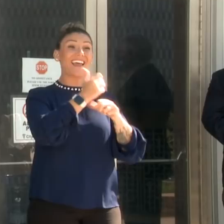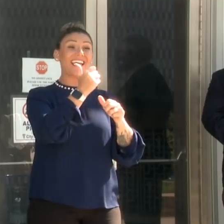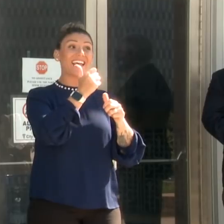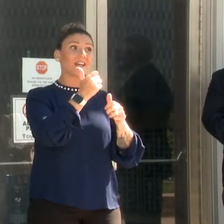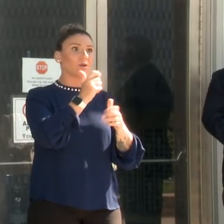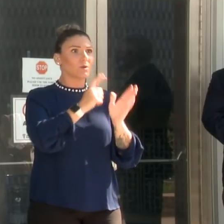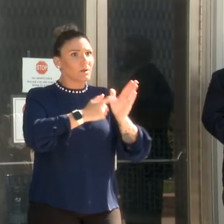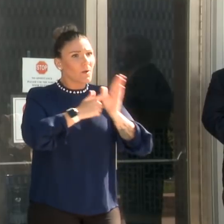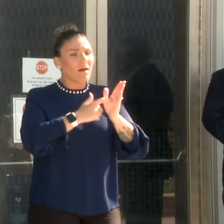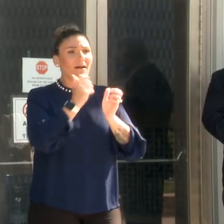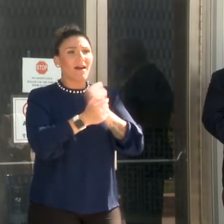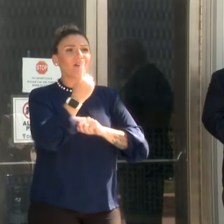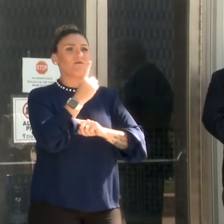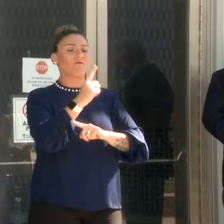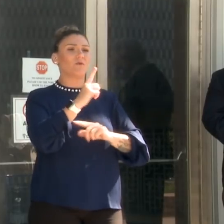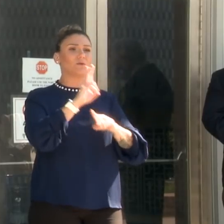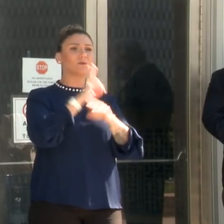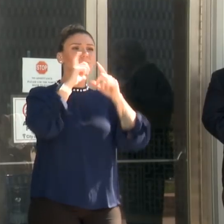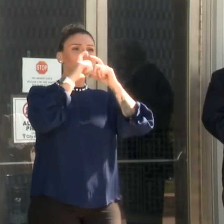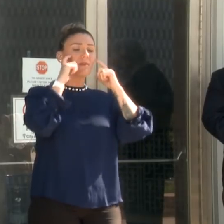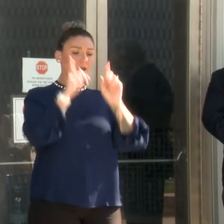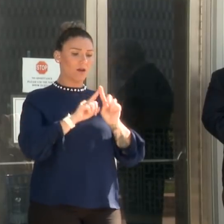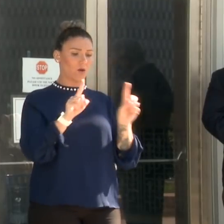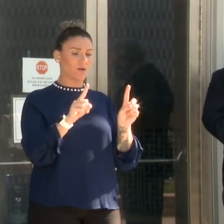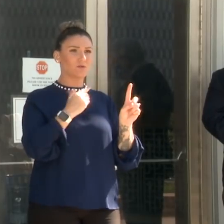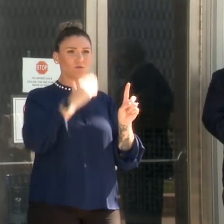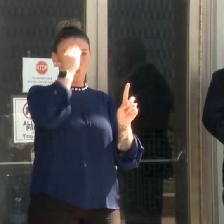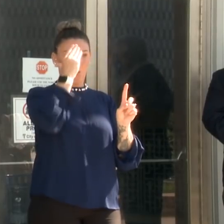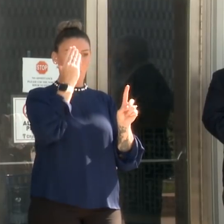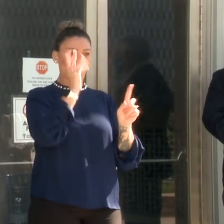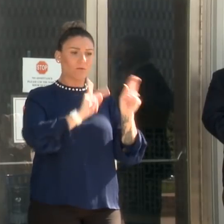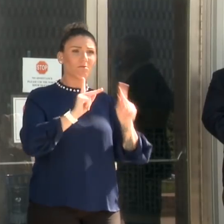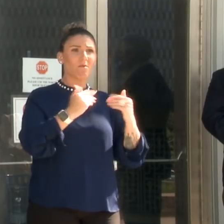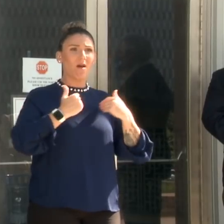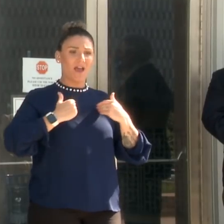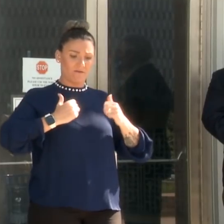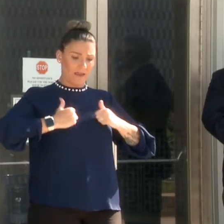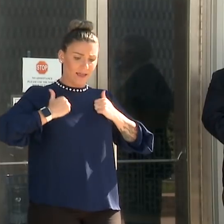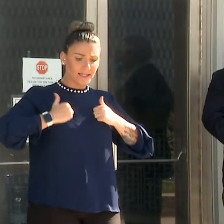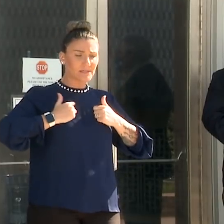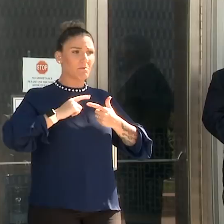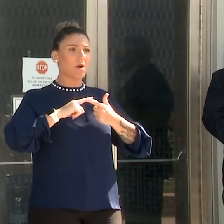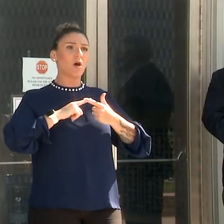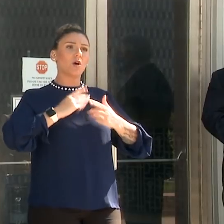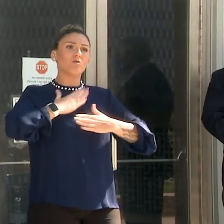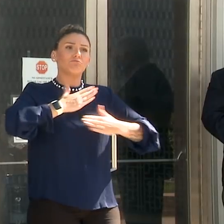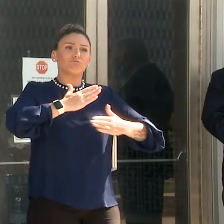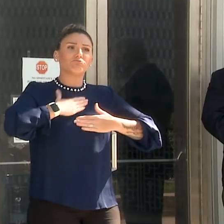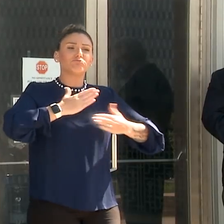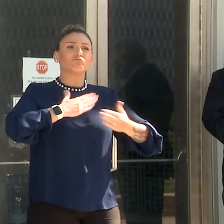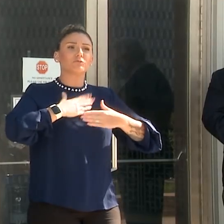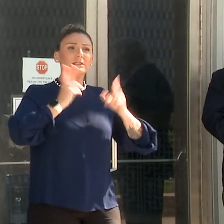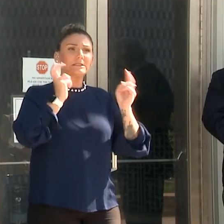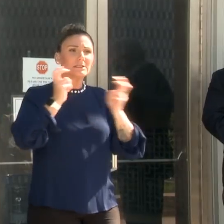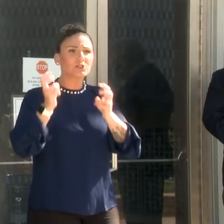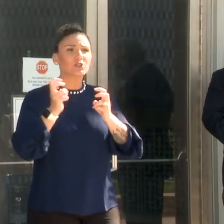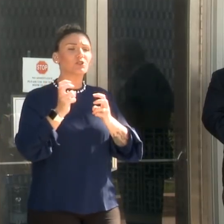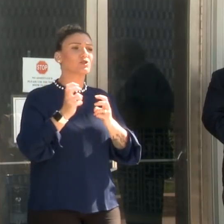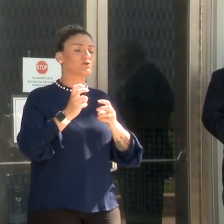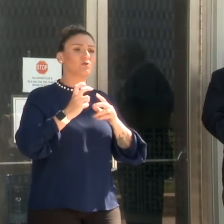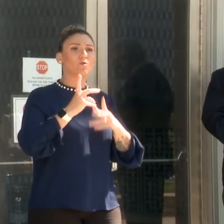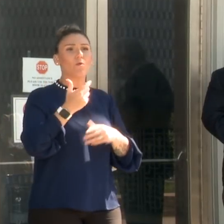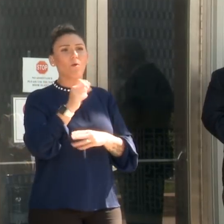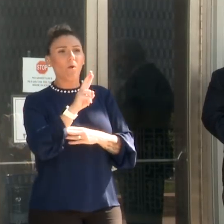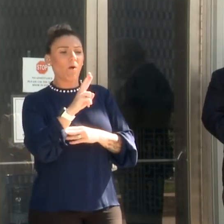be wearing masks. However, we know that there are some that have asthma, other respiratory conditions, or suffer from illnesses and conditions